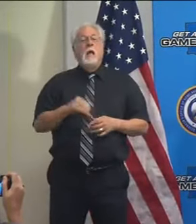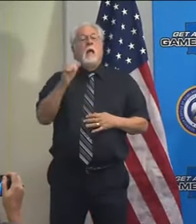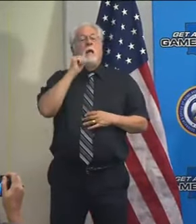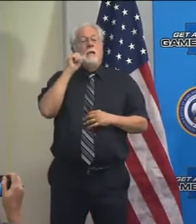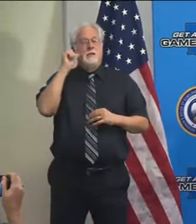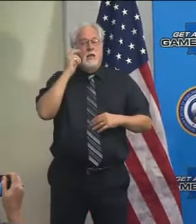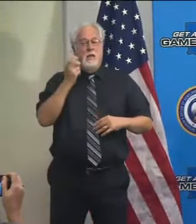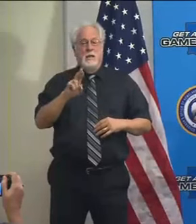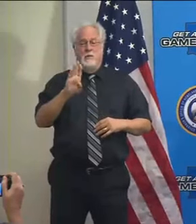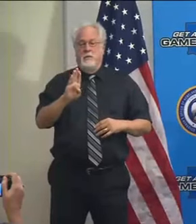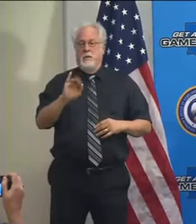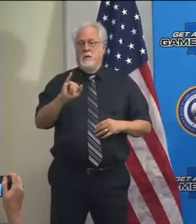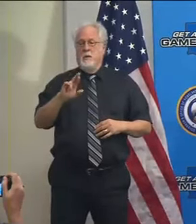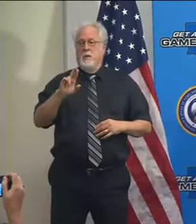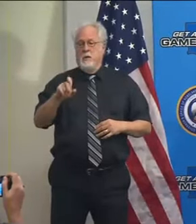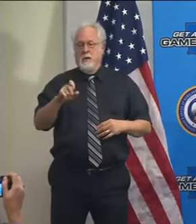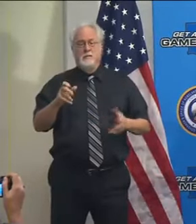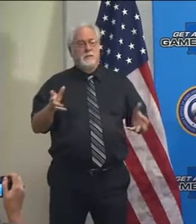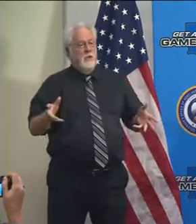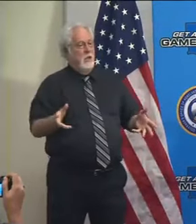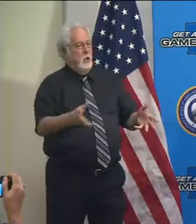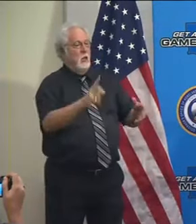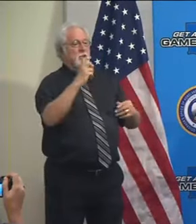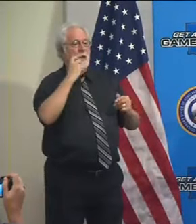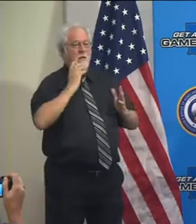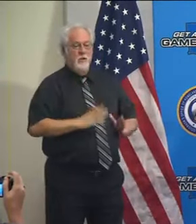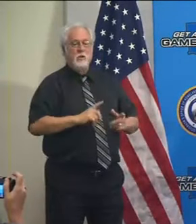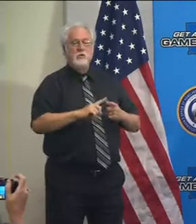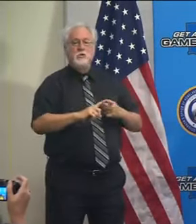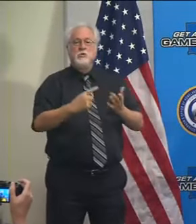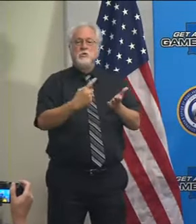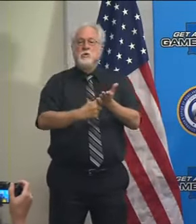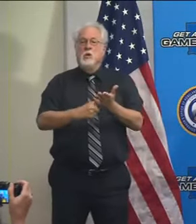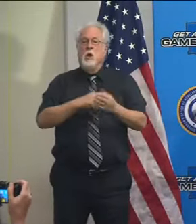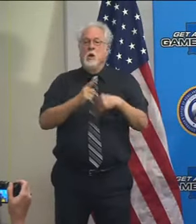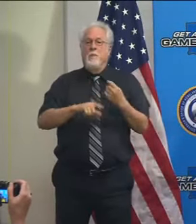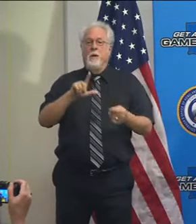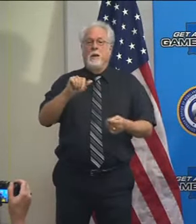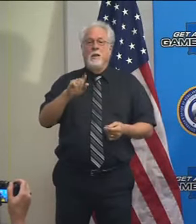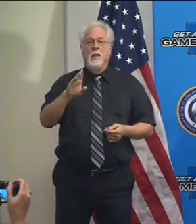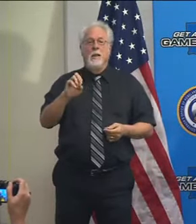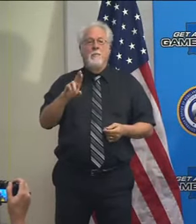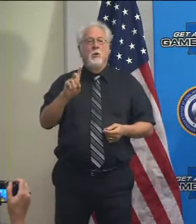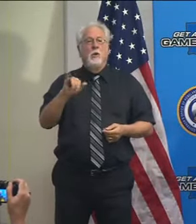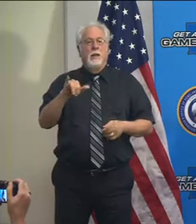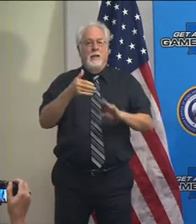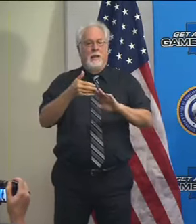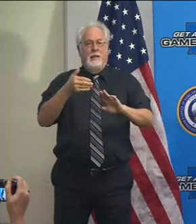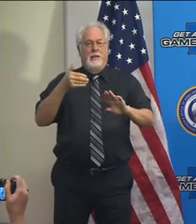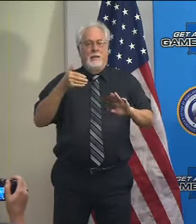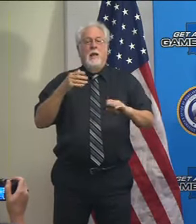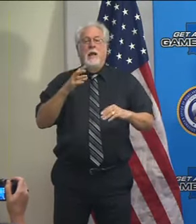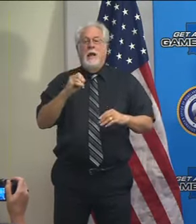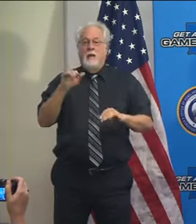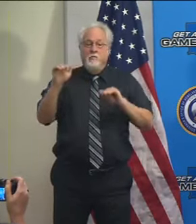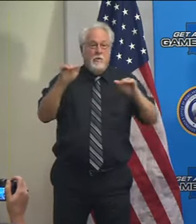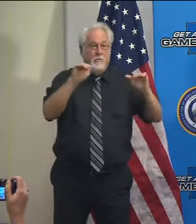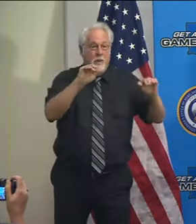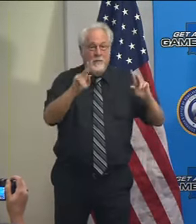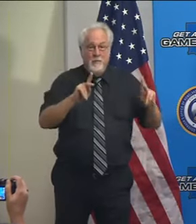Yesterday, Dr. Birx encouraged all the governors to talk about Labor Day a little bit in advance and remind